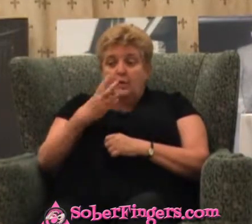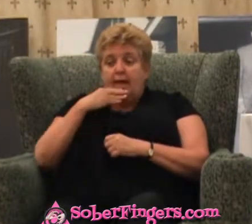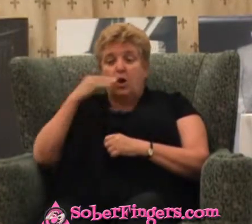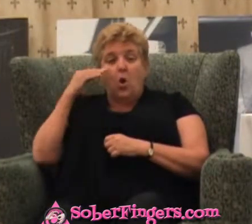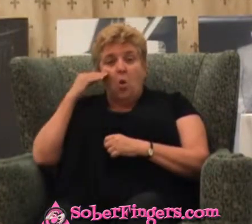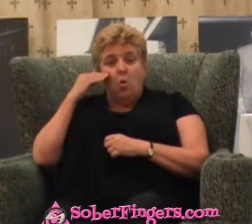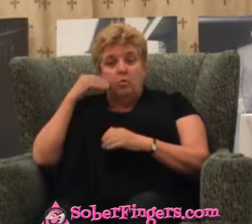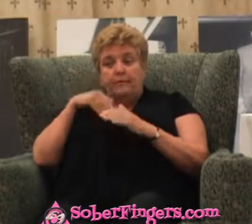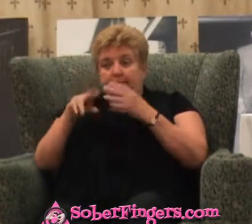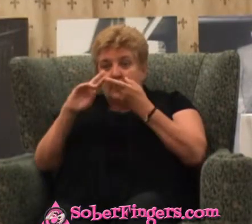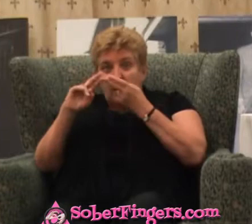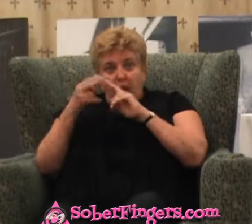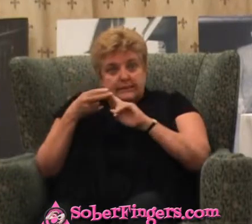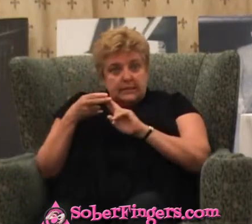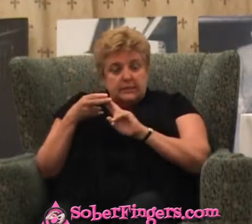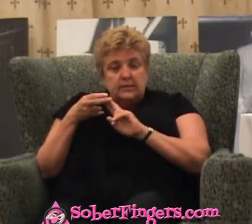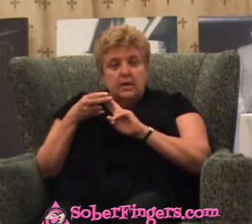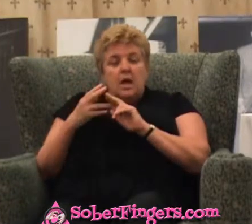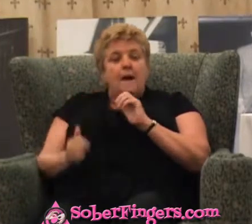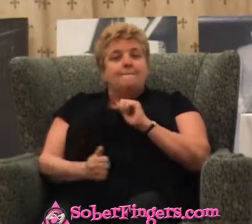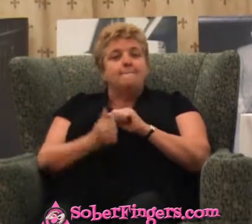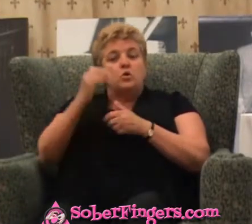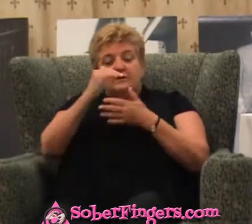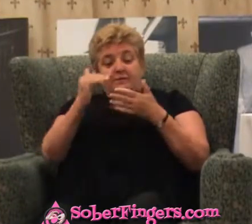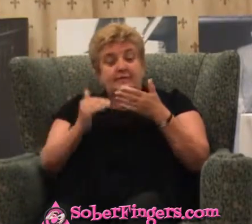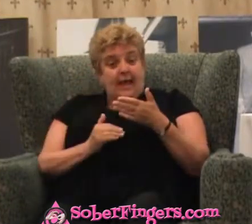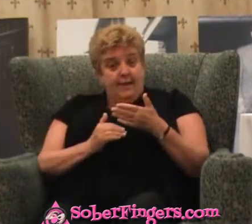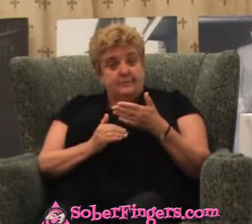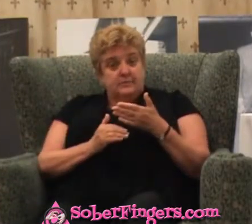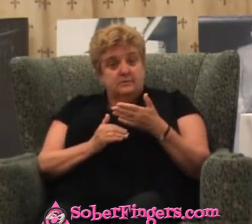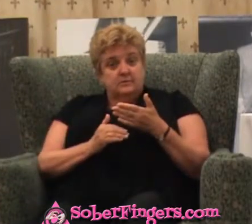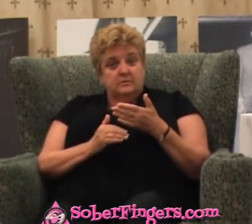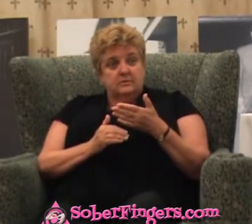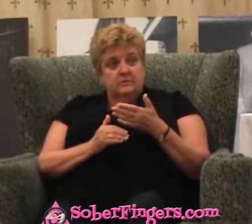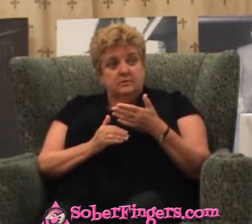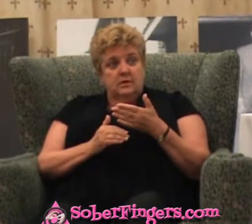the closet. Most of those steps, it's me and God.